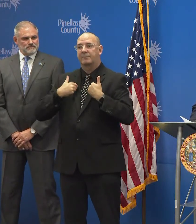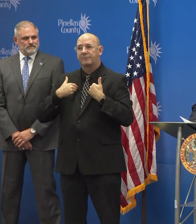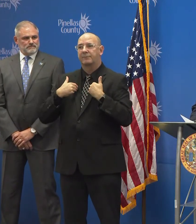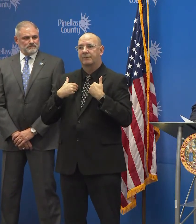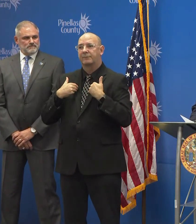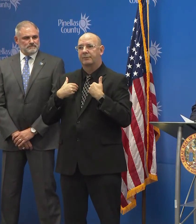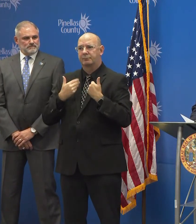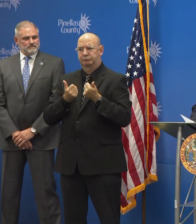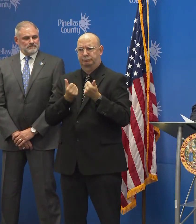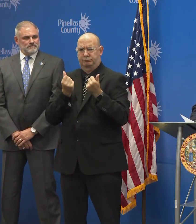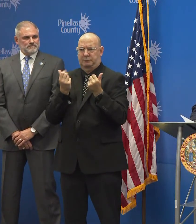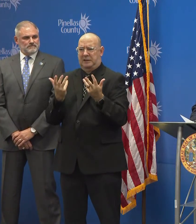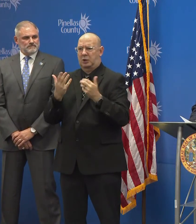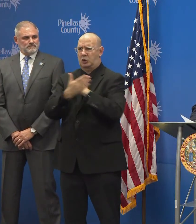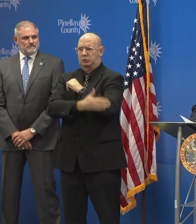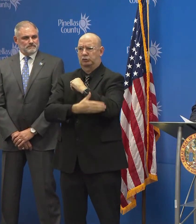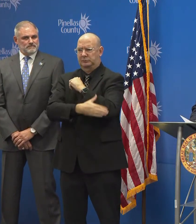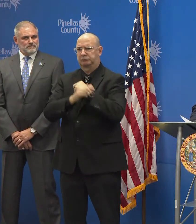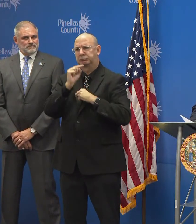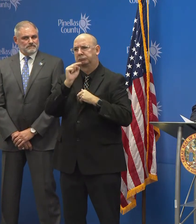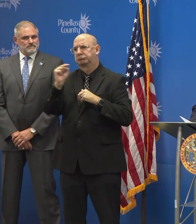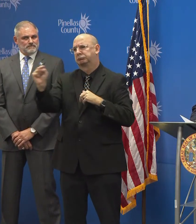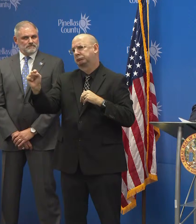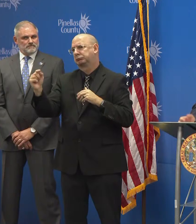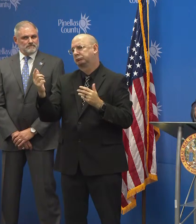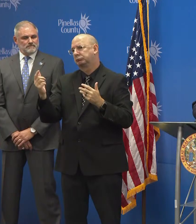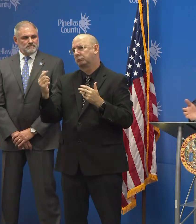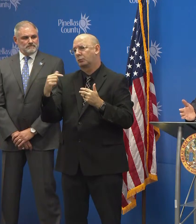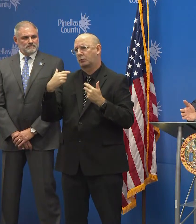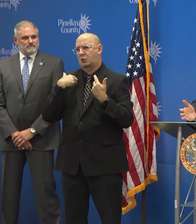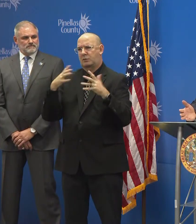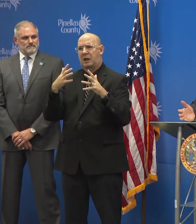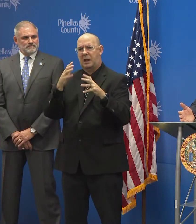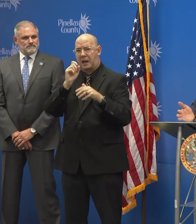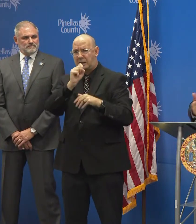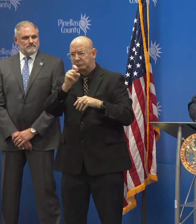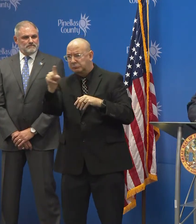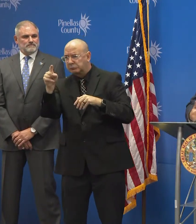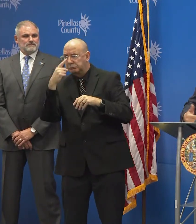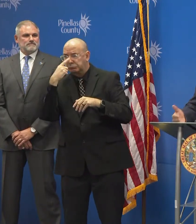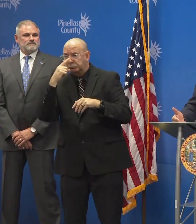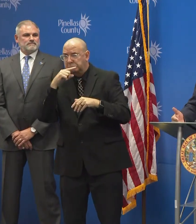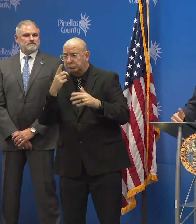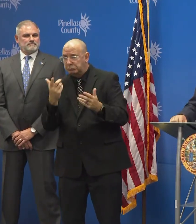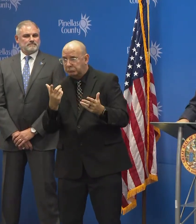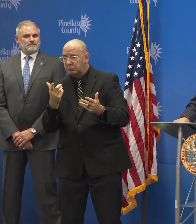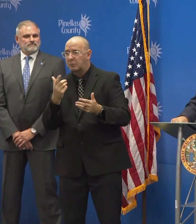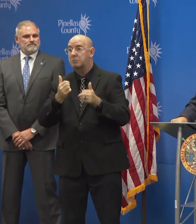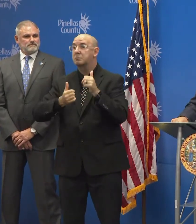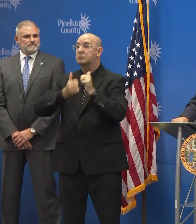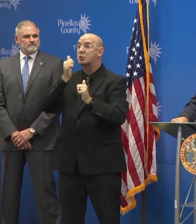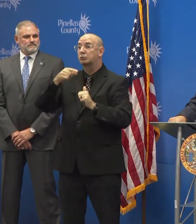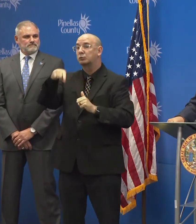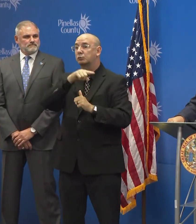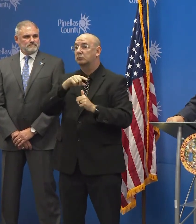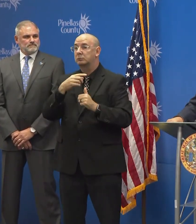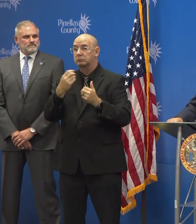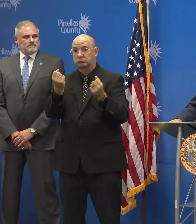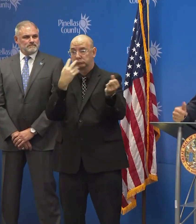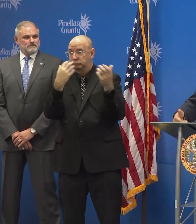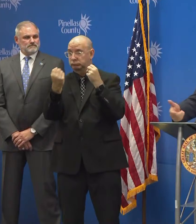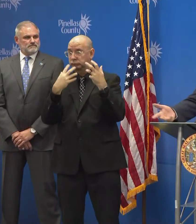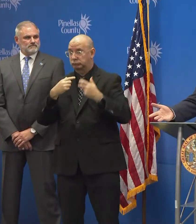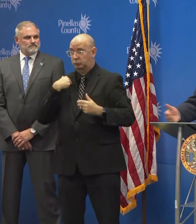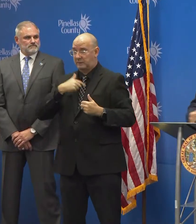counties. We fulfilled 293 others are on the way. And as Kevin mentioned earlier today, most of the requests that have not been fulfilled are ones